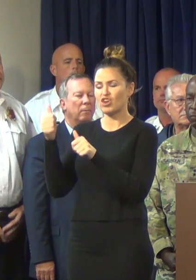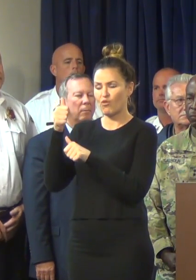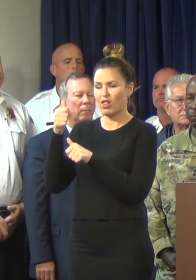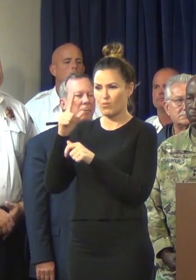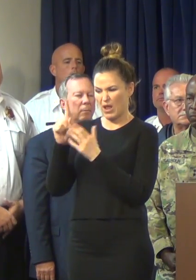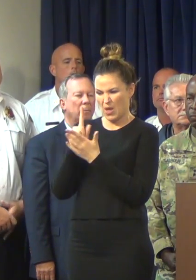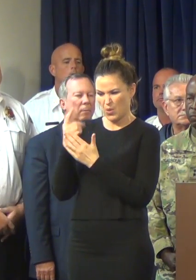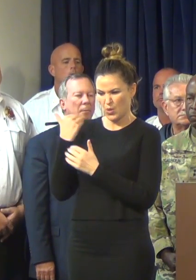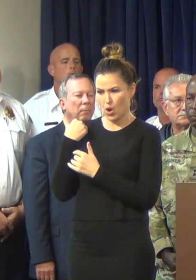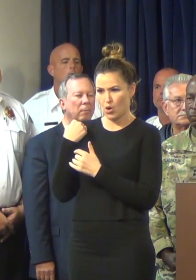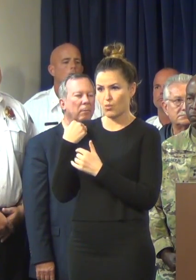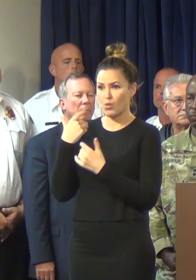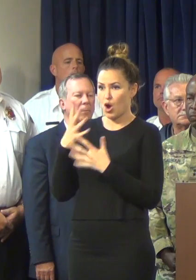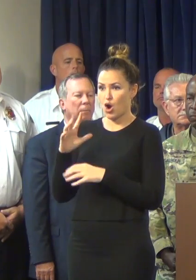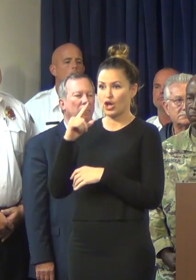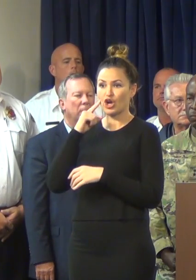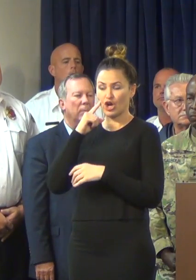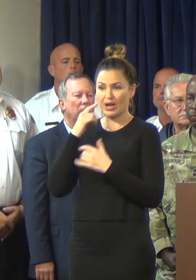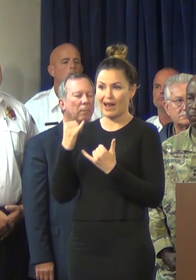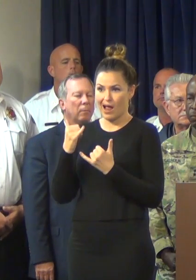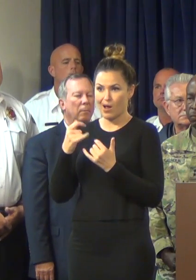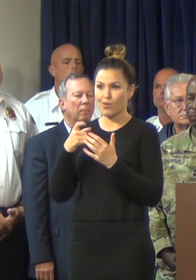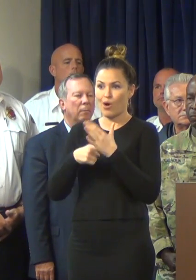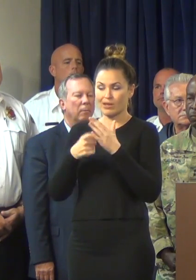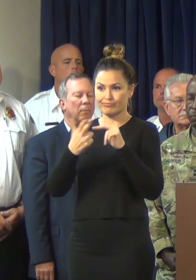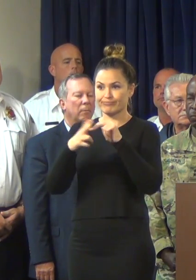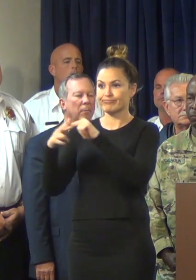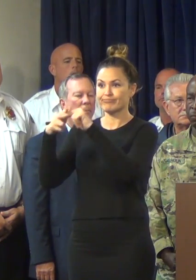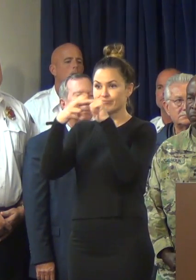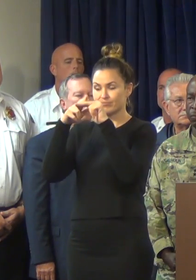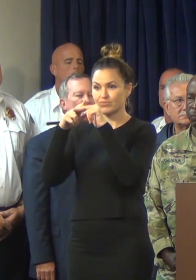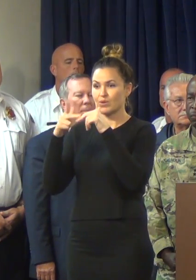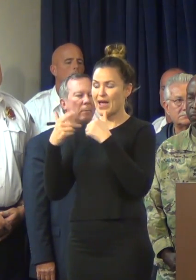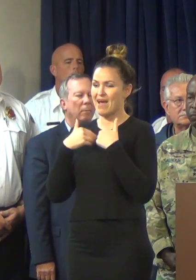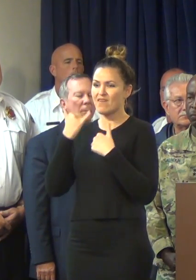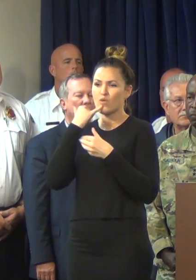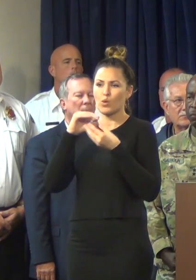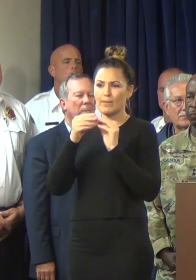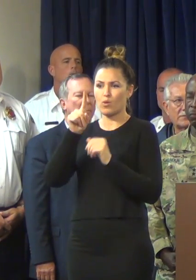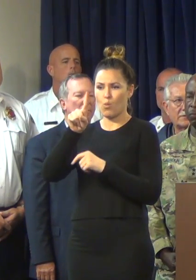ago, and we've already heard of price gouging. She has a toll-free number,